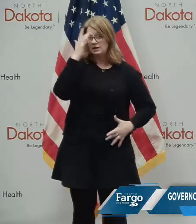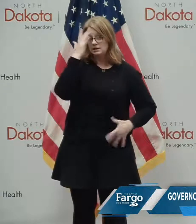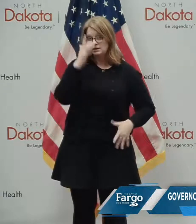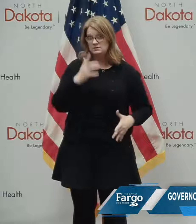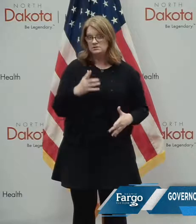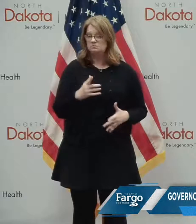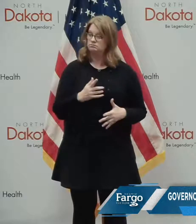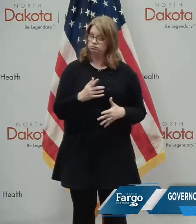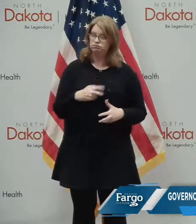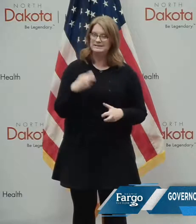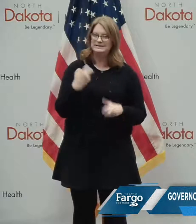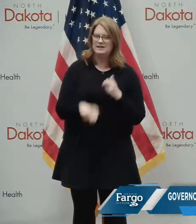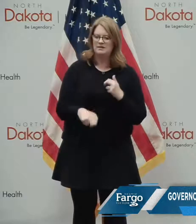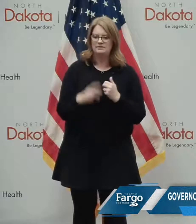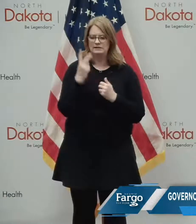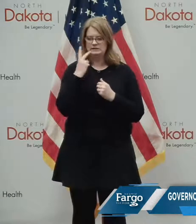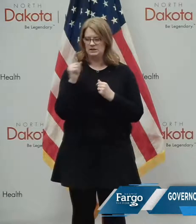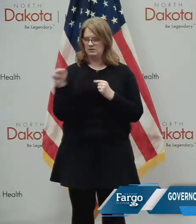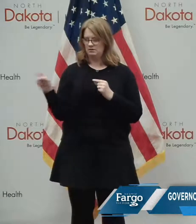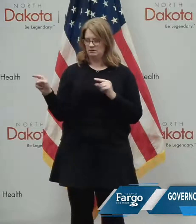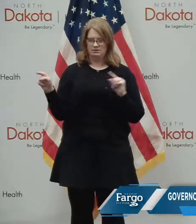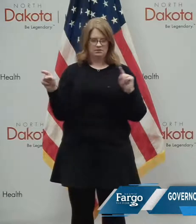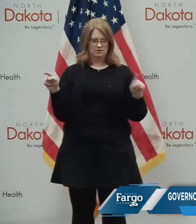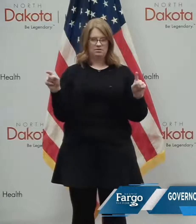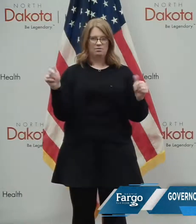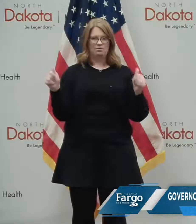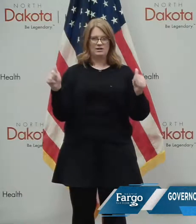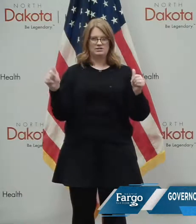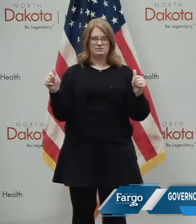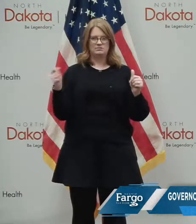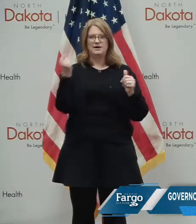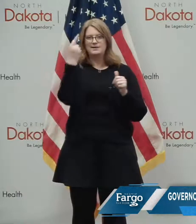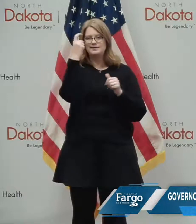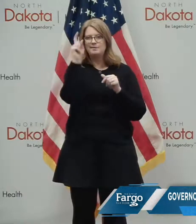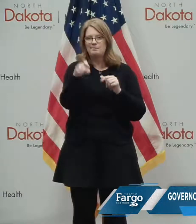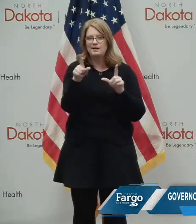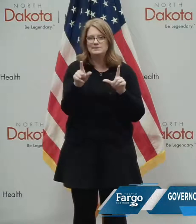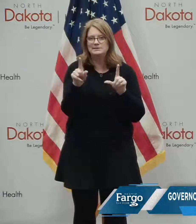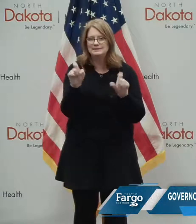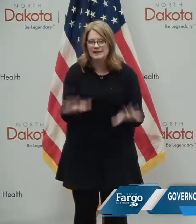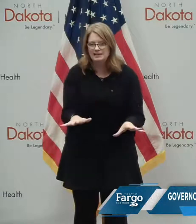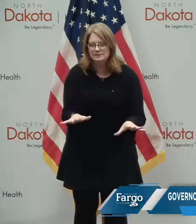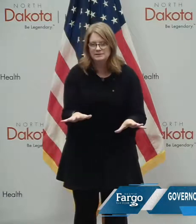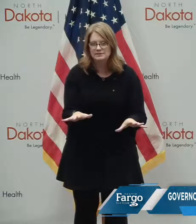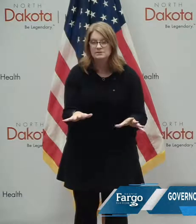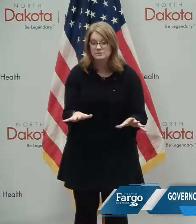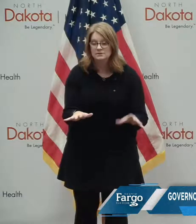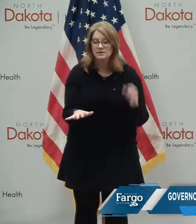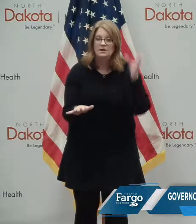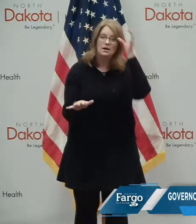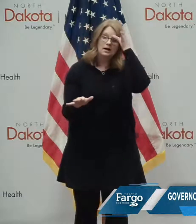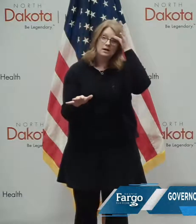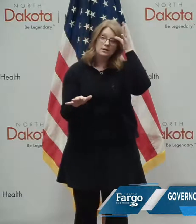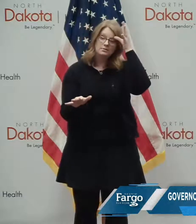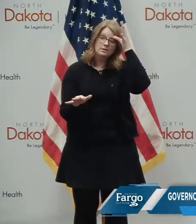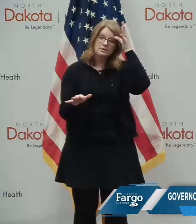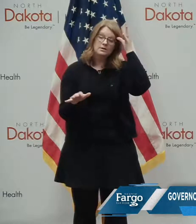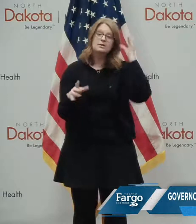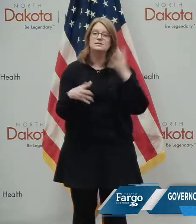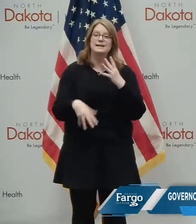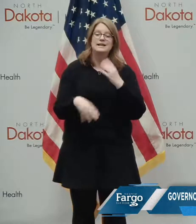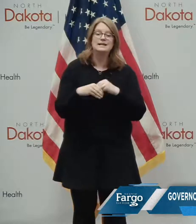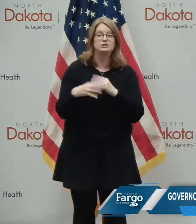the difference between COVID-19 and influenza without testing, so that'll also place an extra burden on